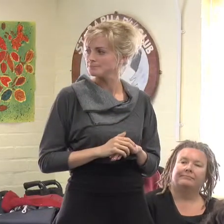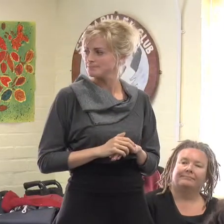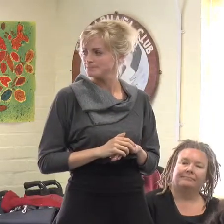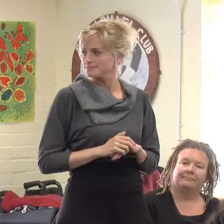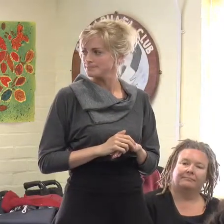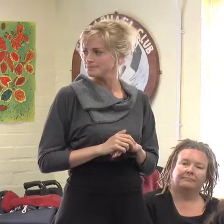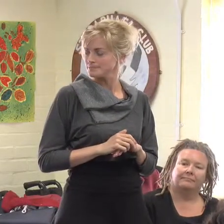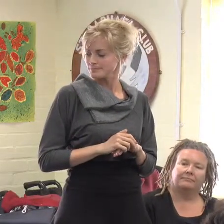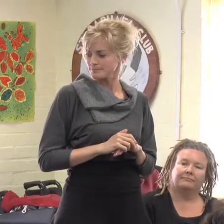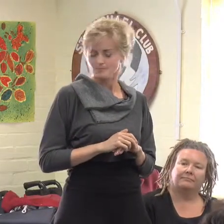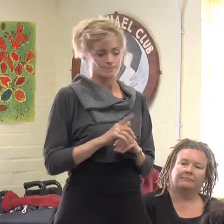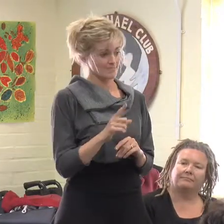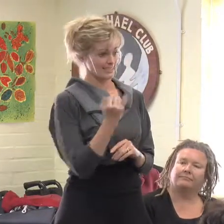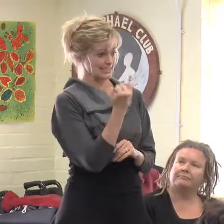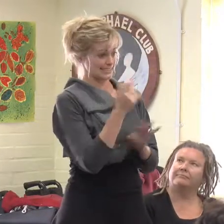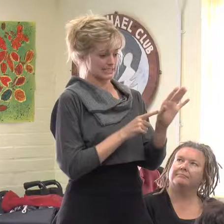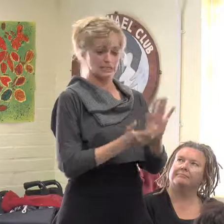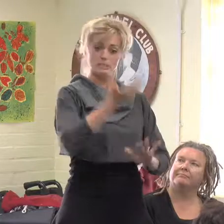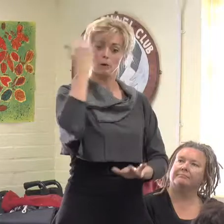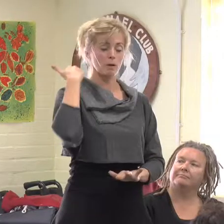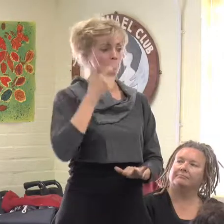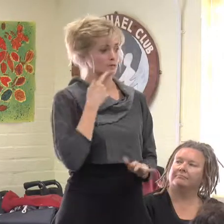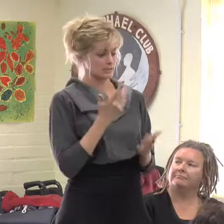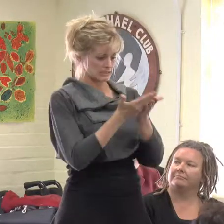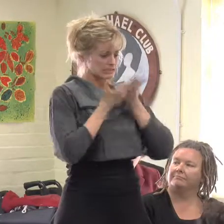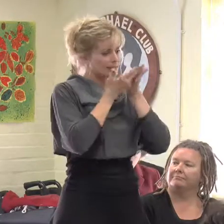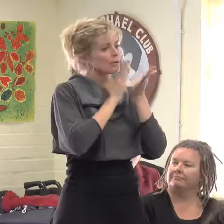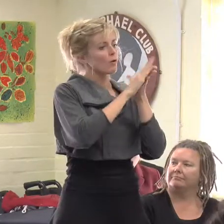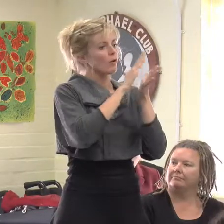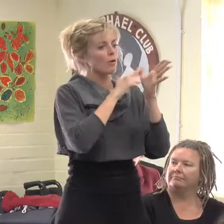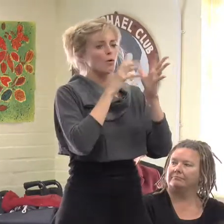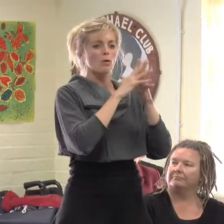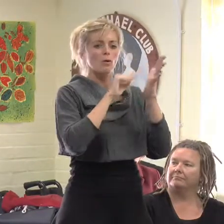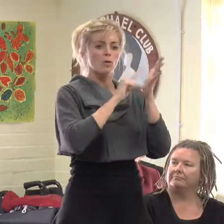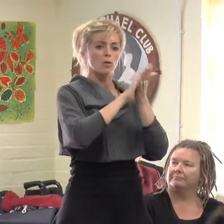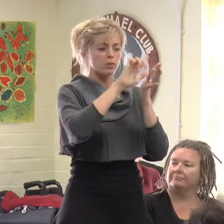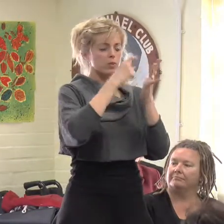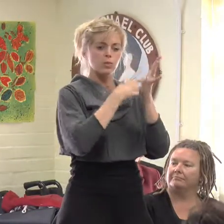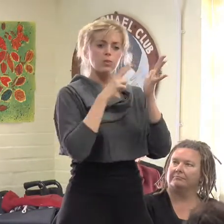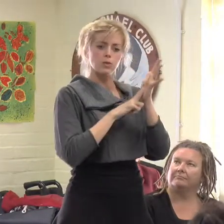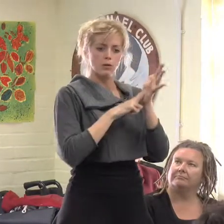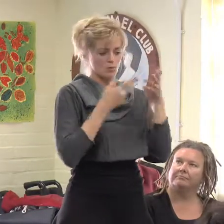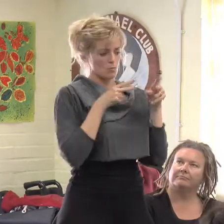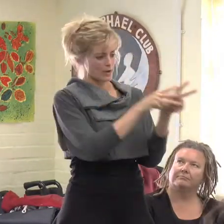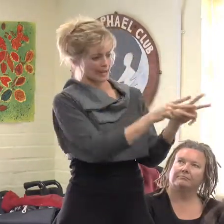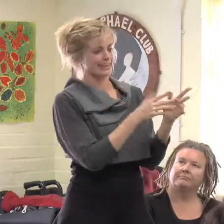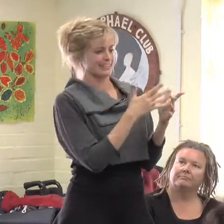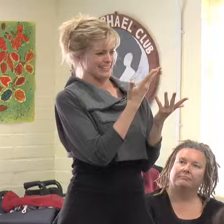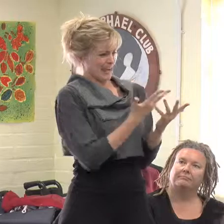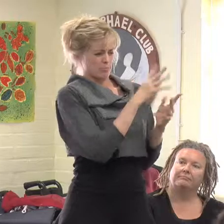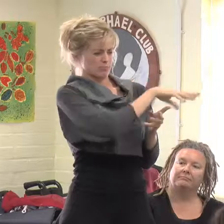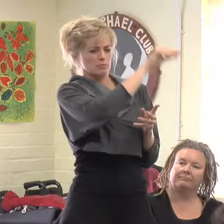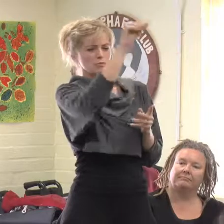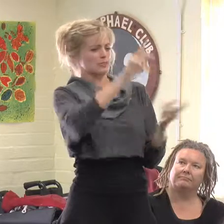here. 16 years ago, I was studying on Hawthorne Way at a school called Cambridge Seminars, which has now moved to Newmarket